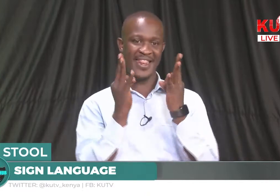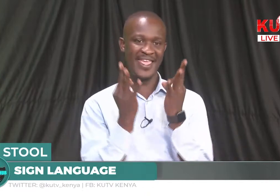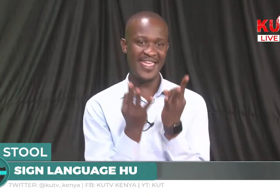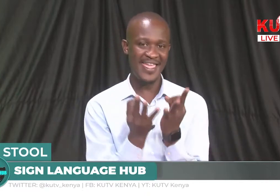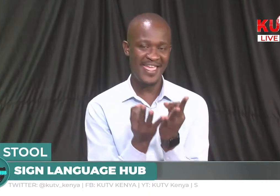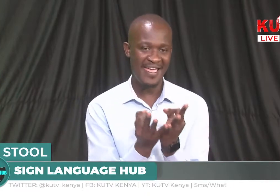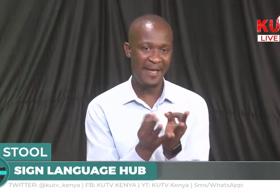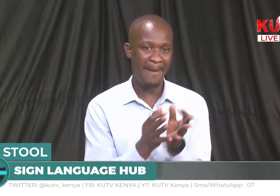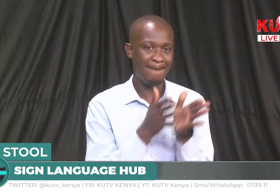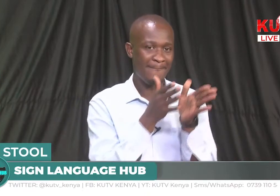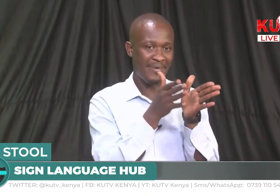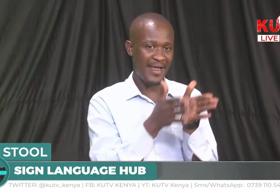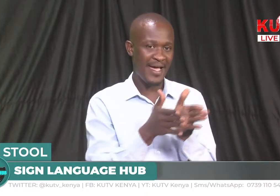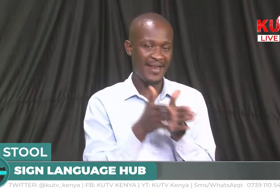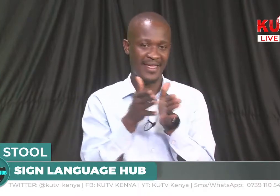Family planning.